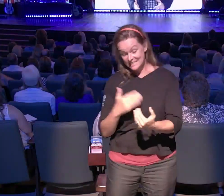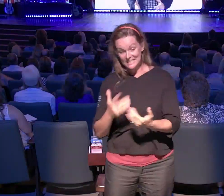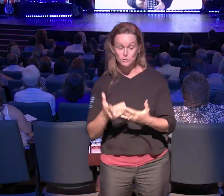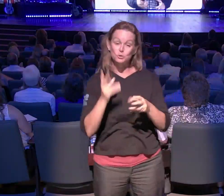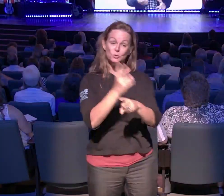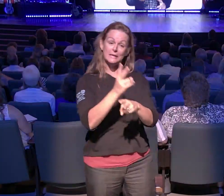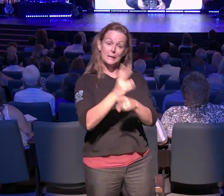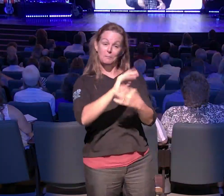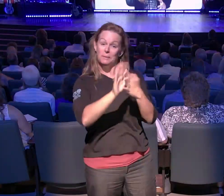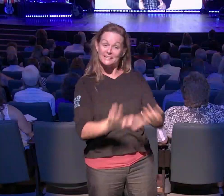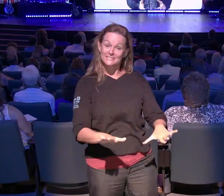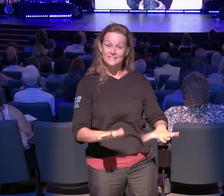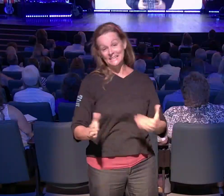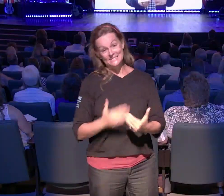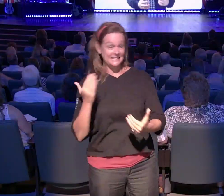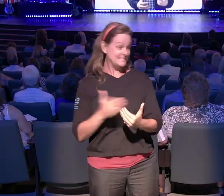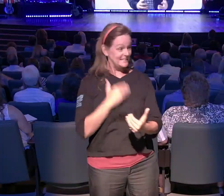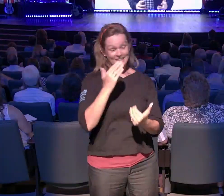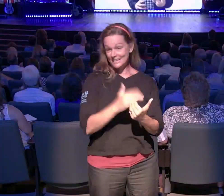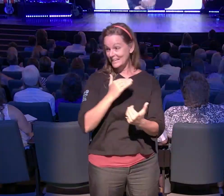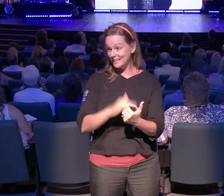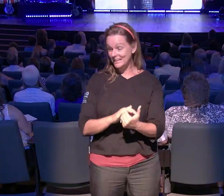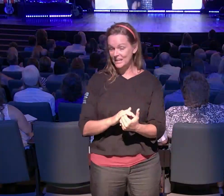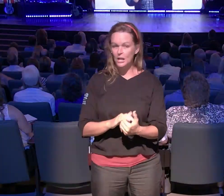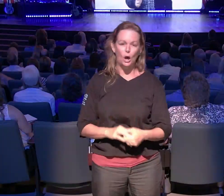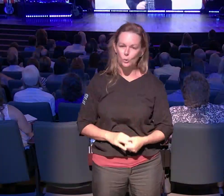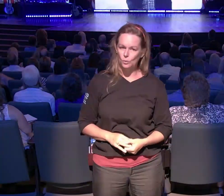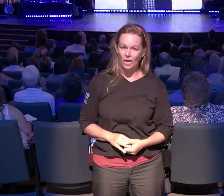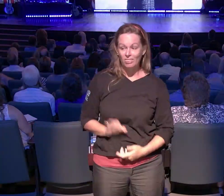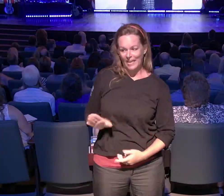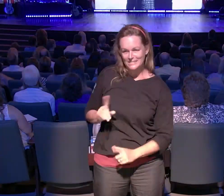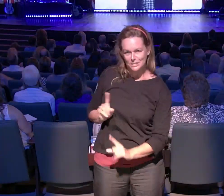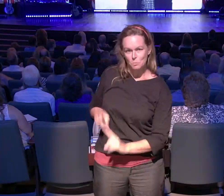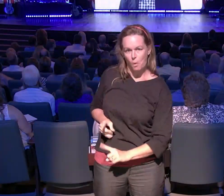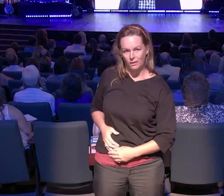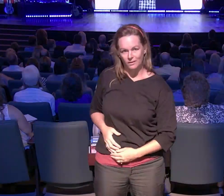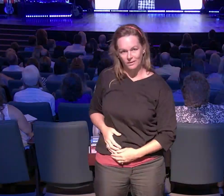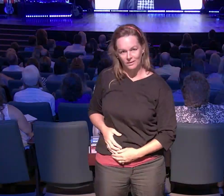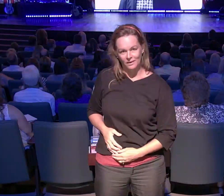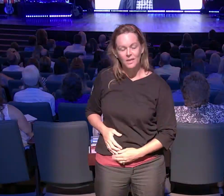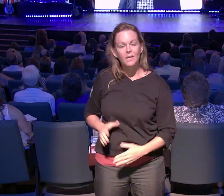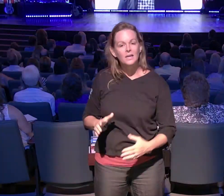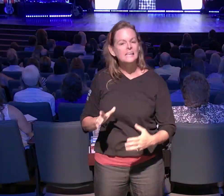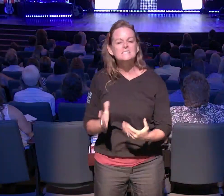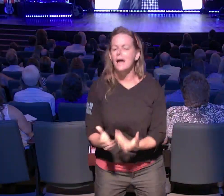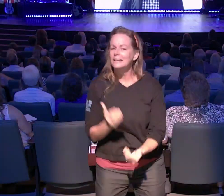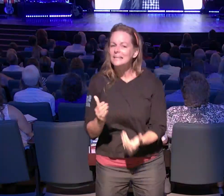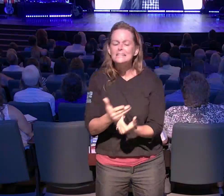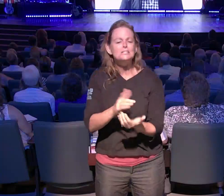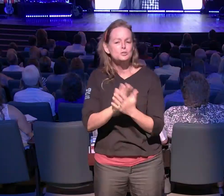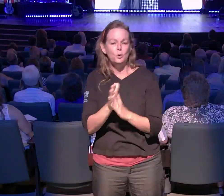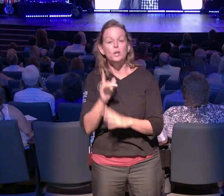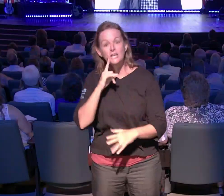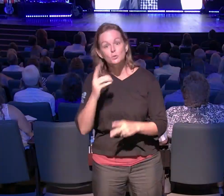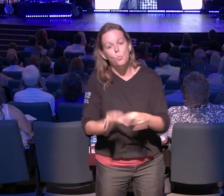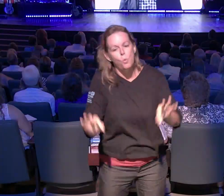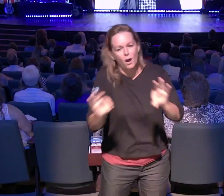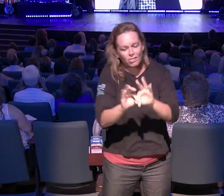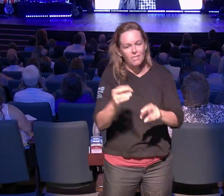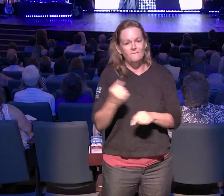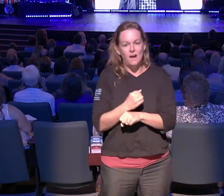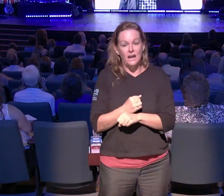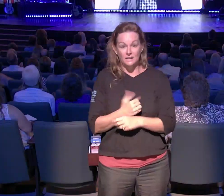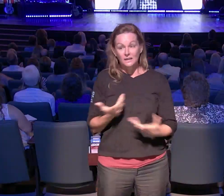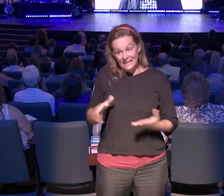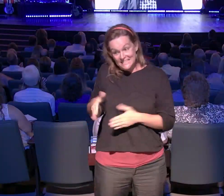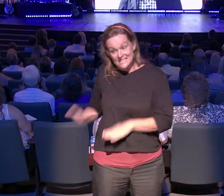struggle. You're going to have to work harder to get the peace than you thought, but peace is worth it. And Lincoln was a man willing to fight for it. Though it cost him his